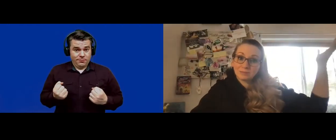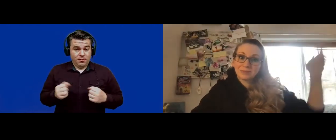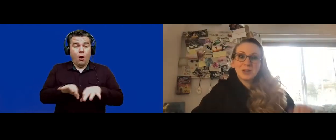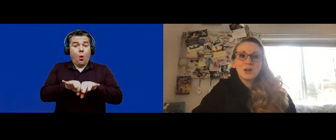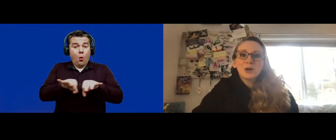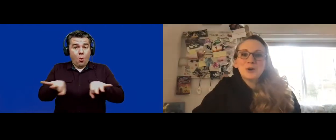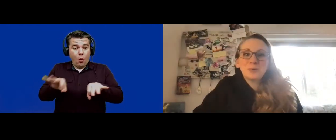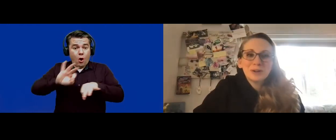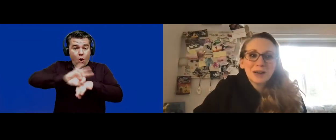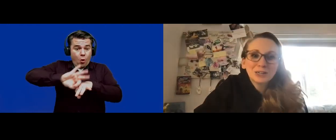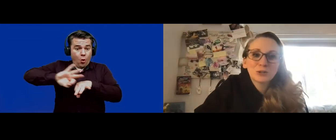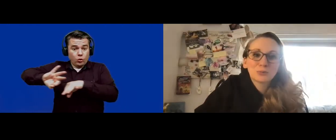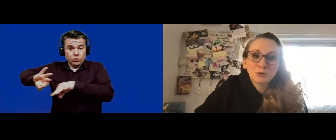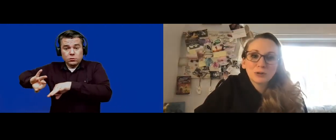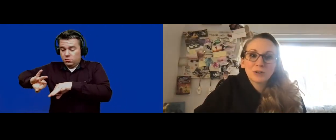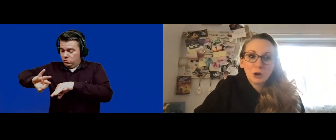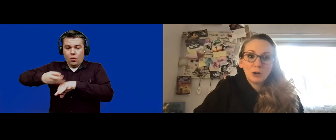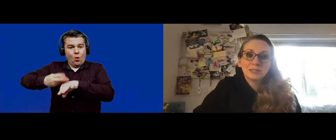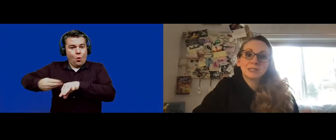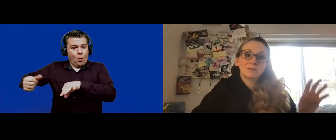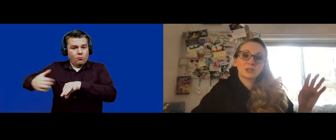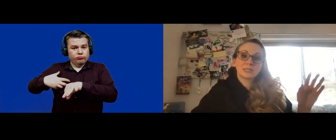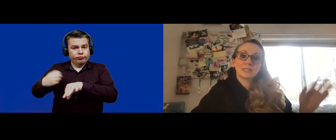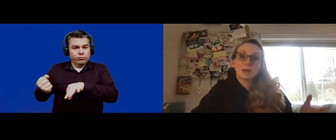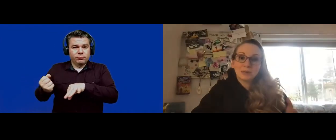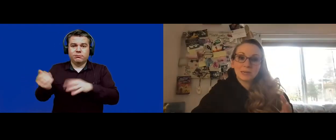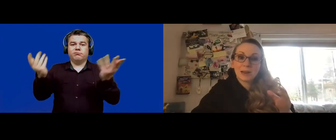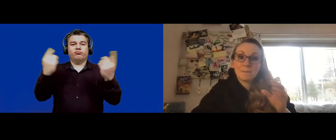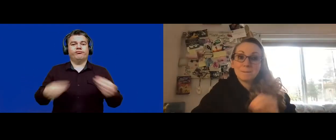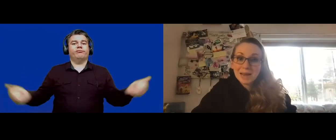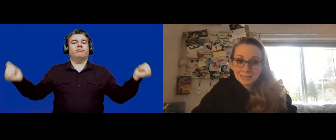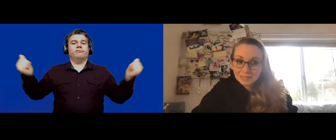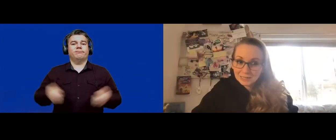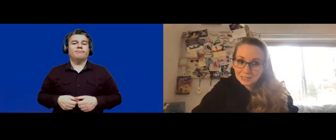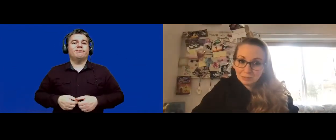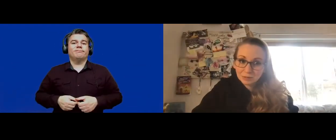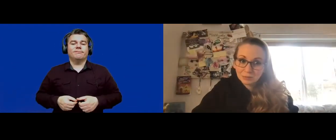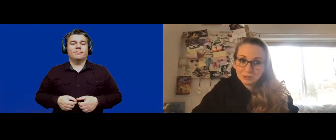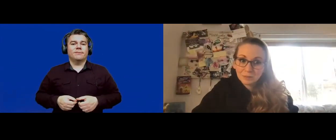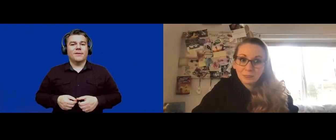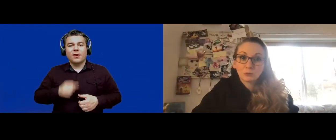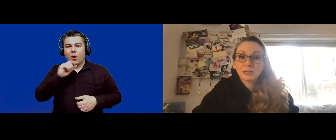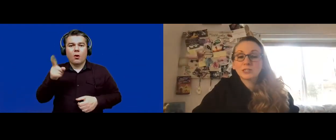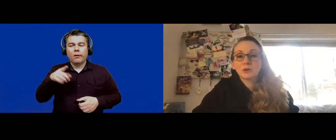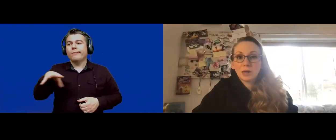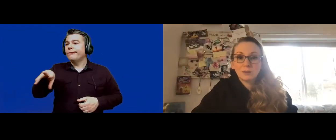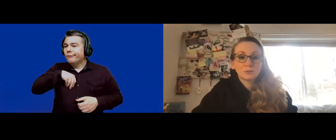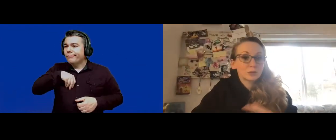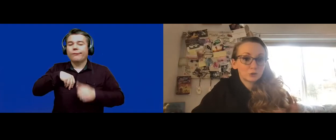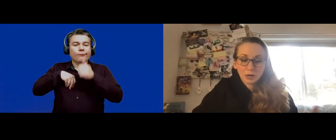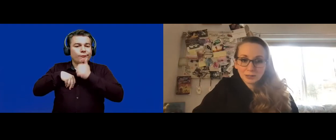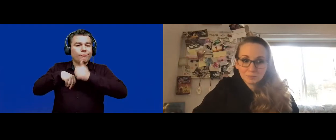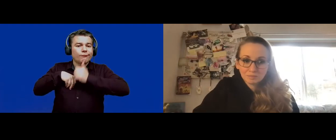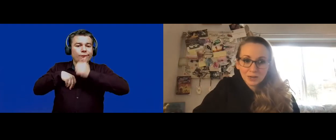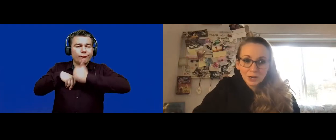voila. We got to the root of it all instead of just accepting it and masking symptoms the rest of our lives